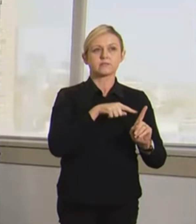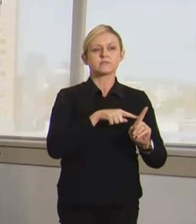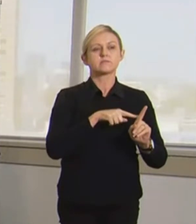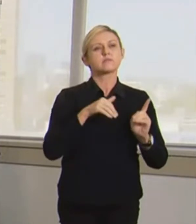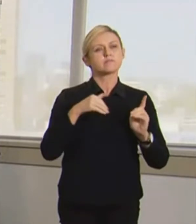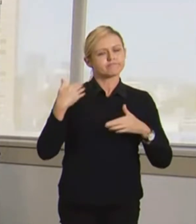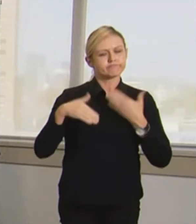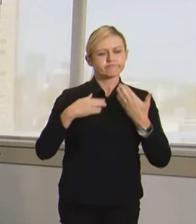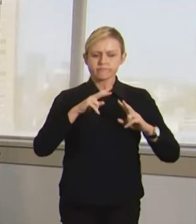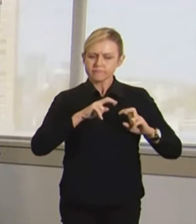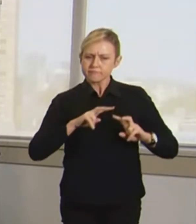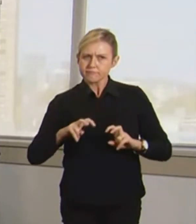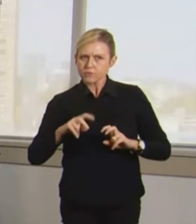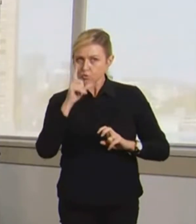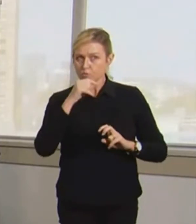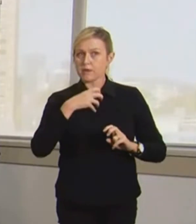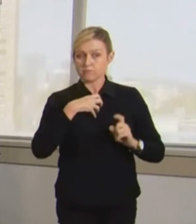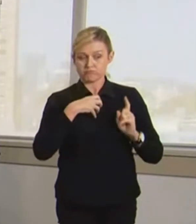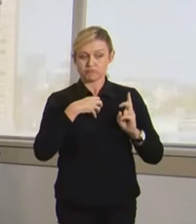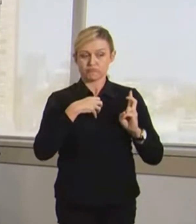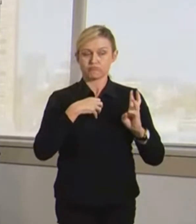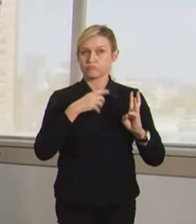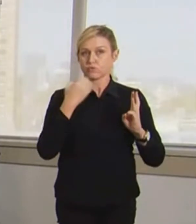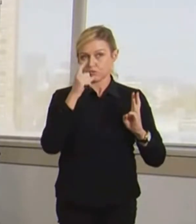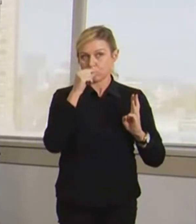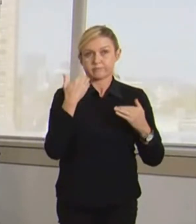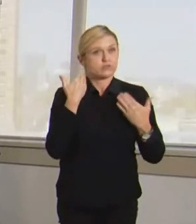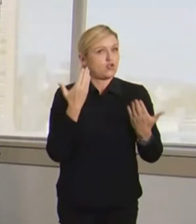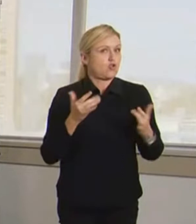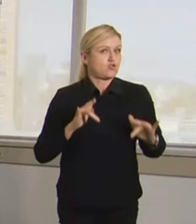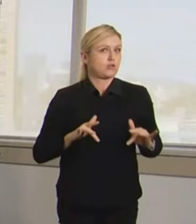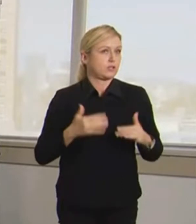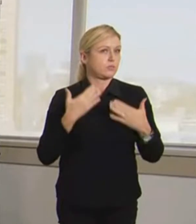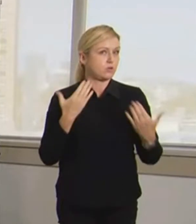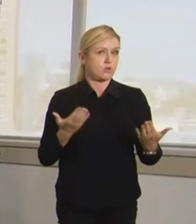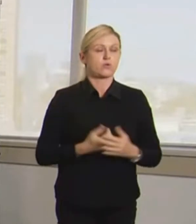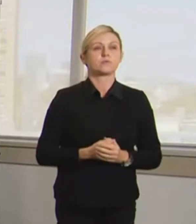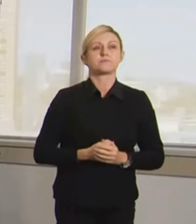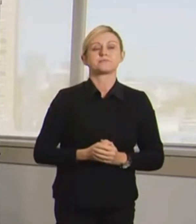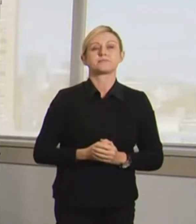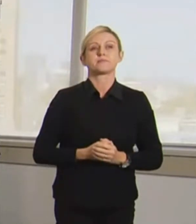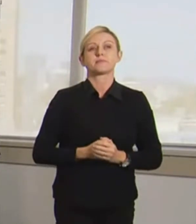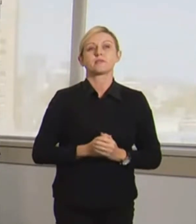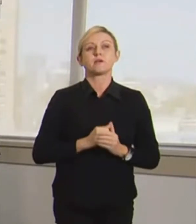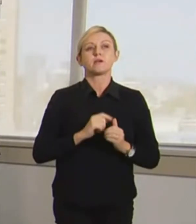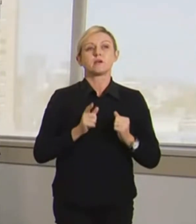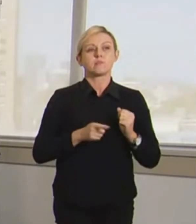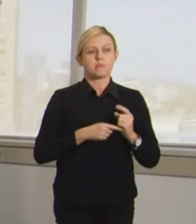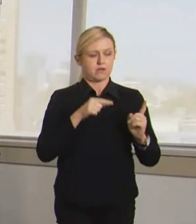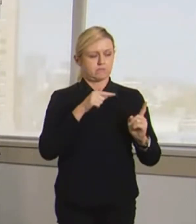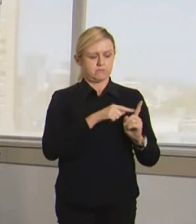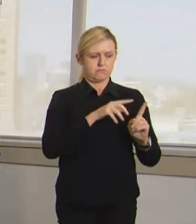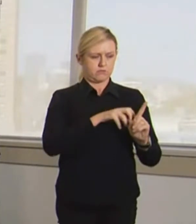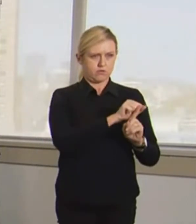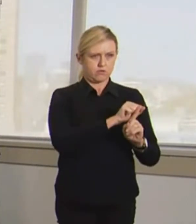investigations continue, it may prove to be more than one person, but still it's an unknown at this point. But obviously a very large number of their staff